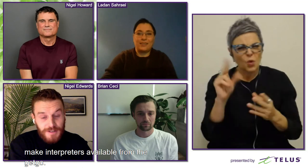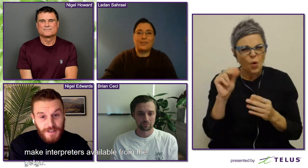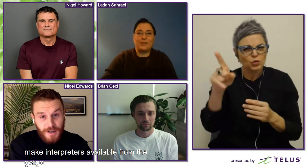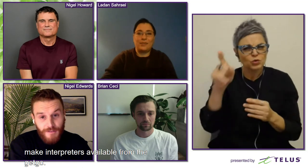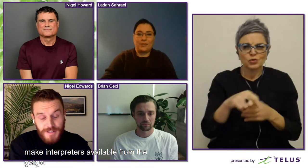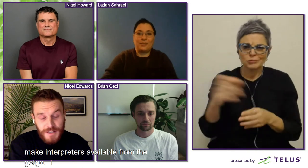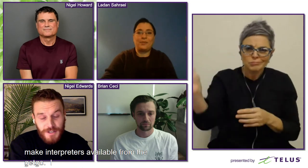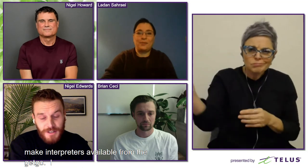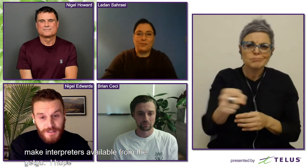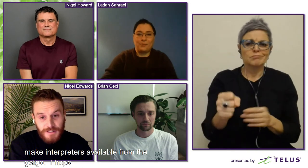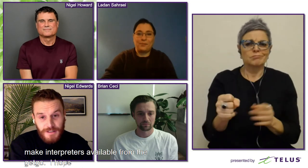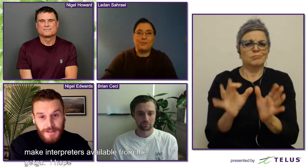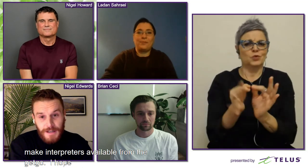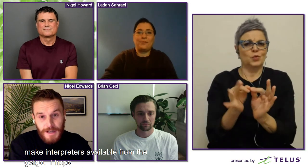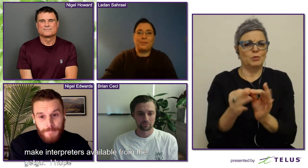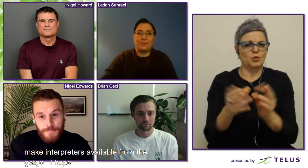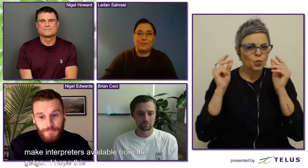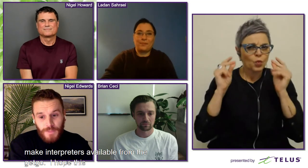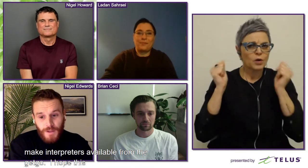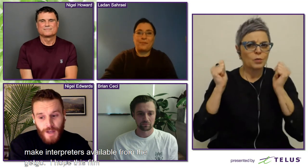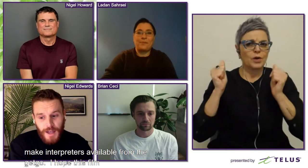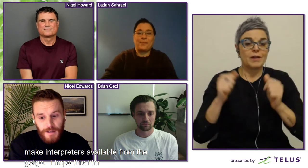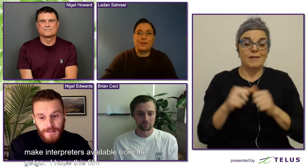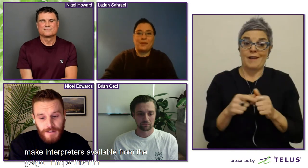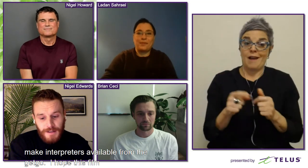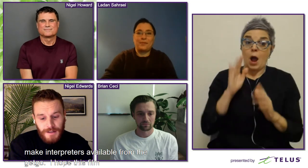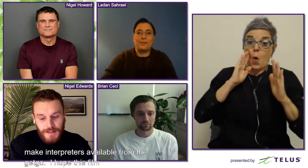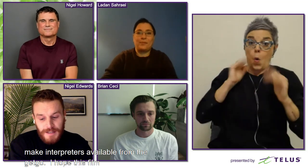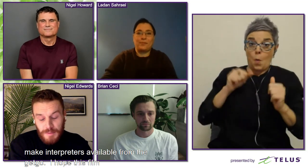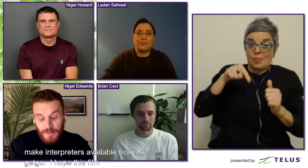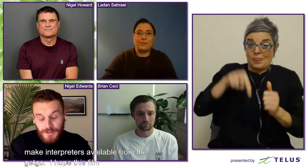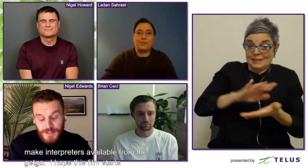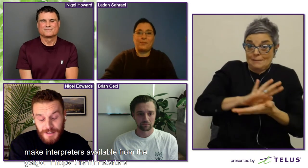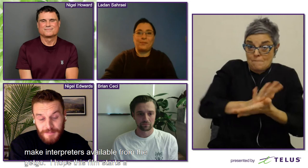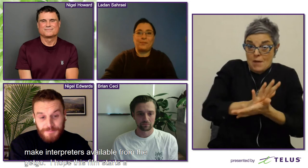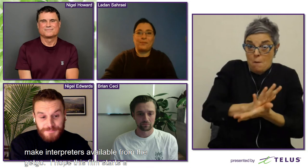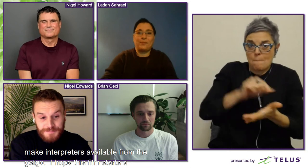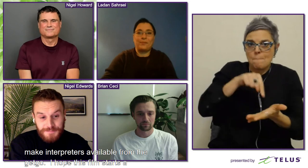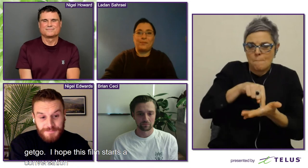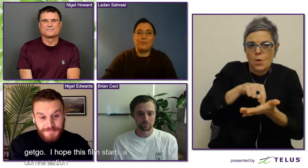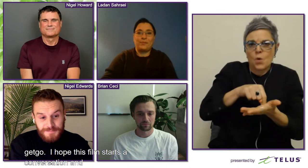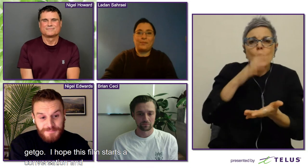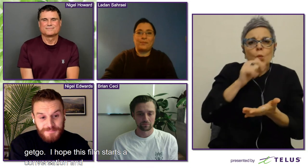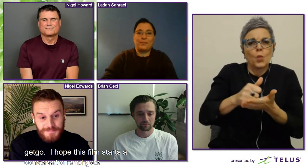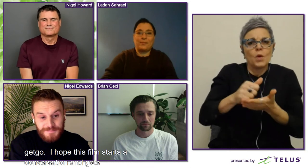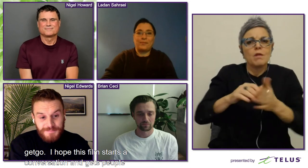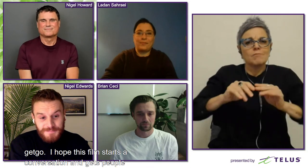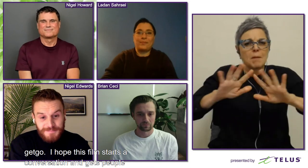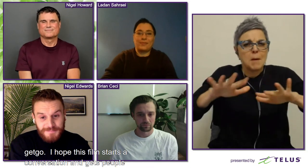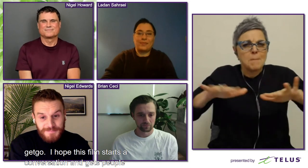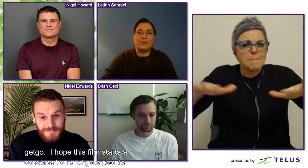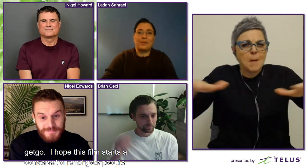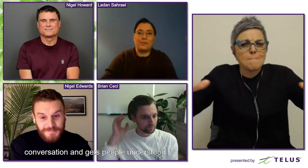film starts a conversation and gets people interested.